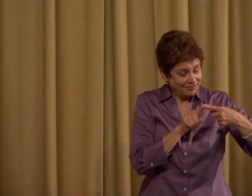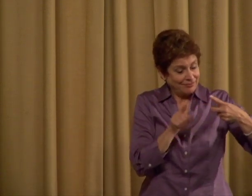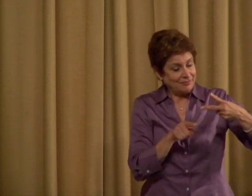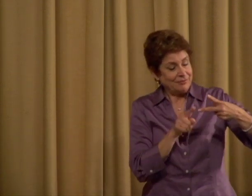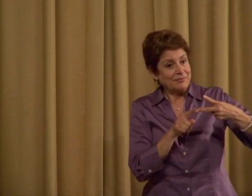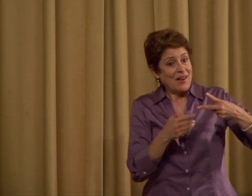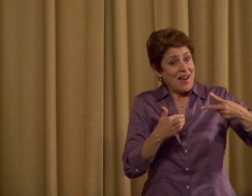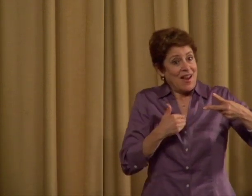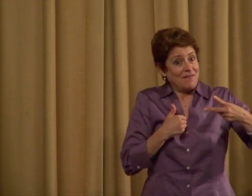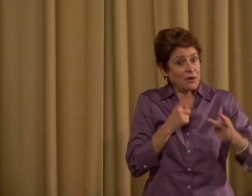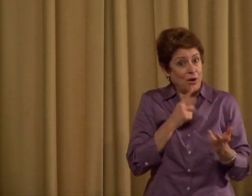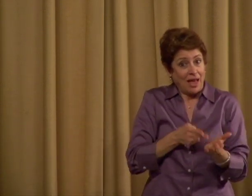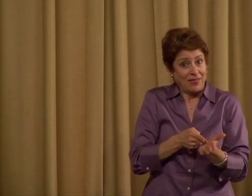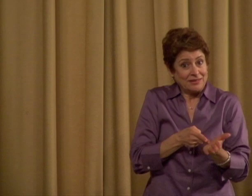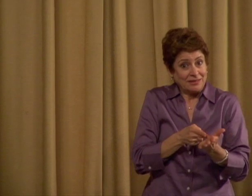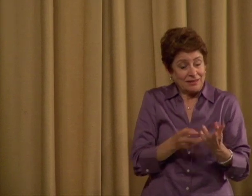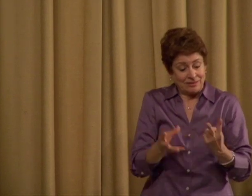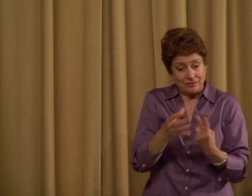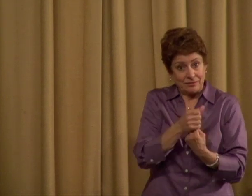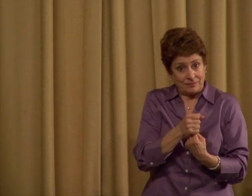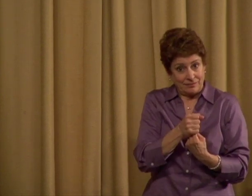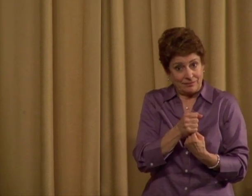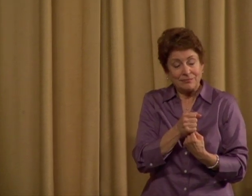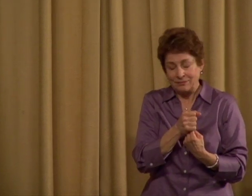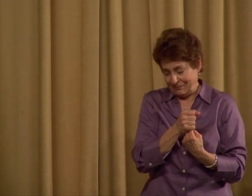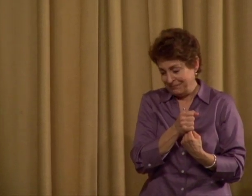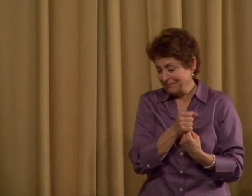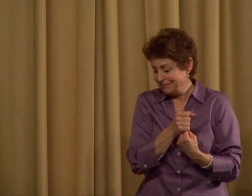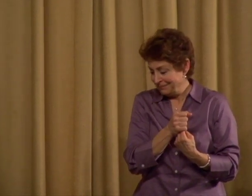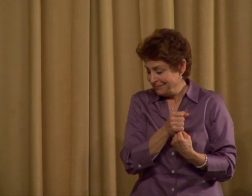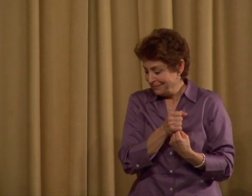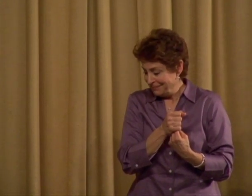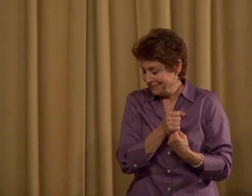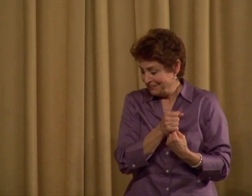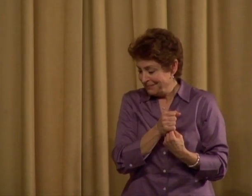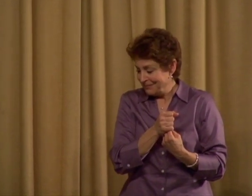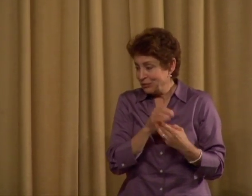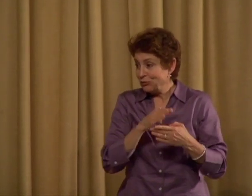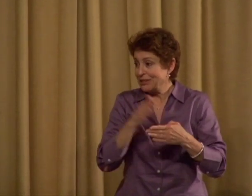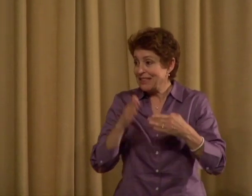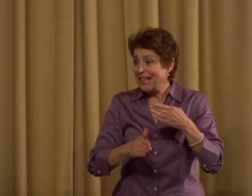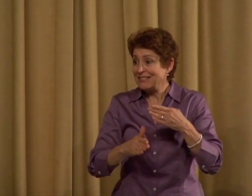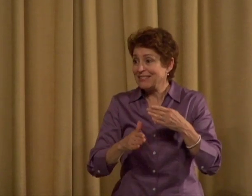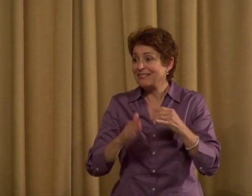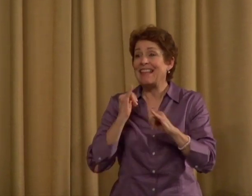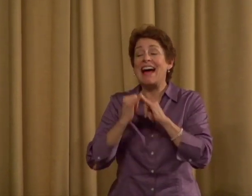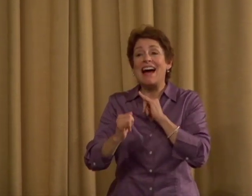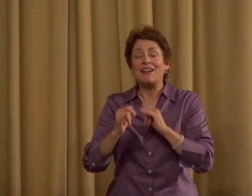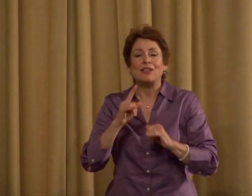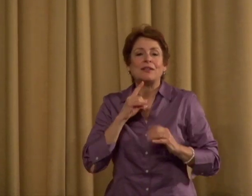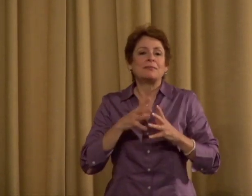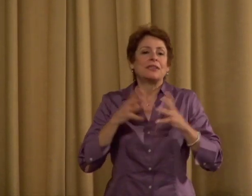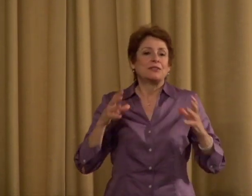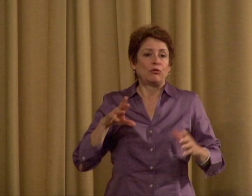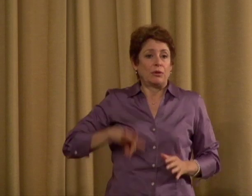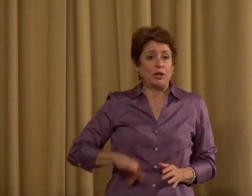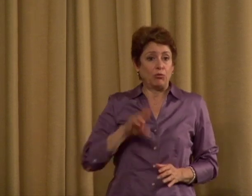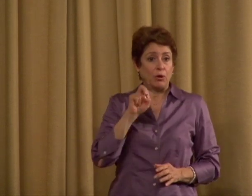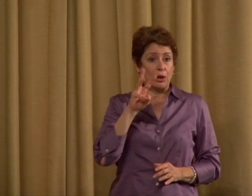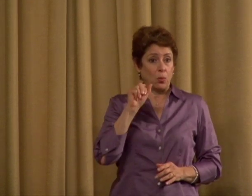Is there access a factor to consider? Is there authenticity? And are they working hand in hand with the end result?